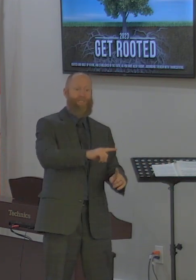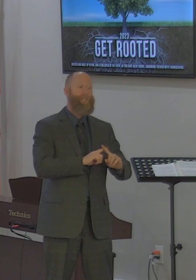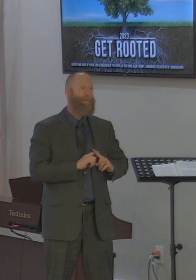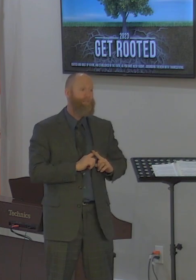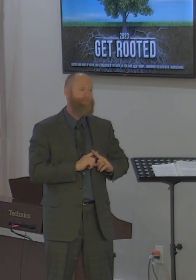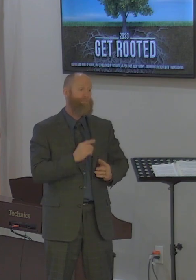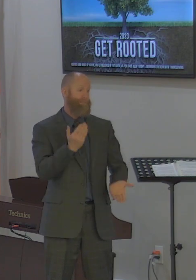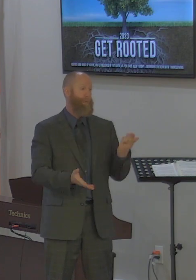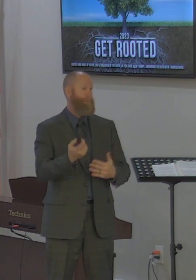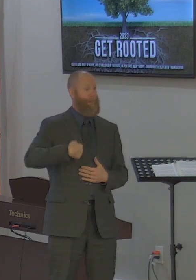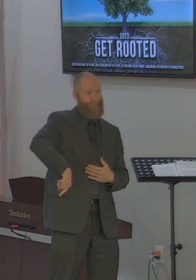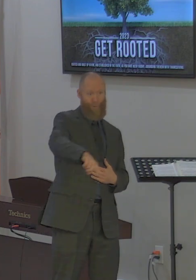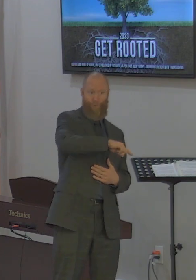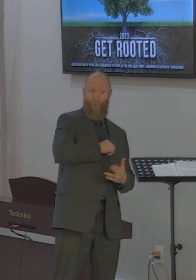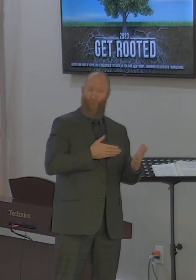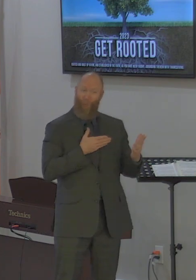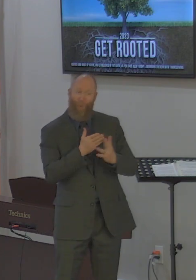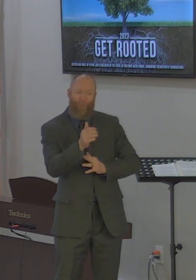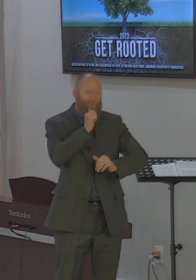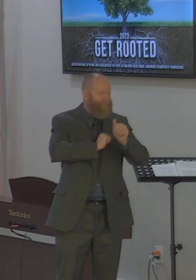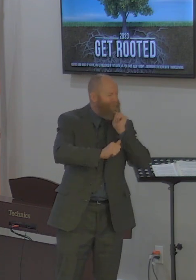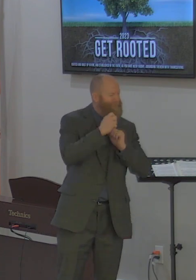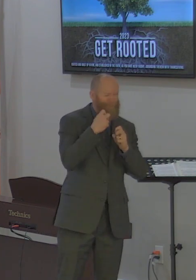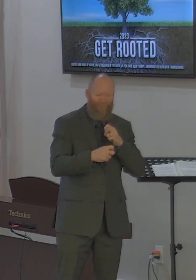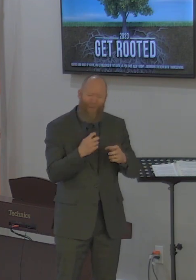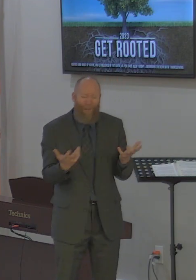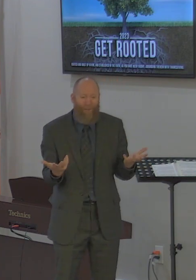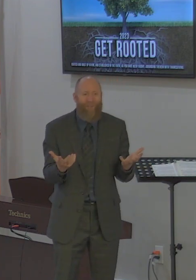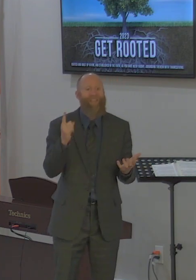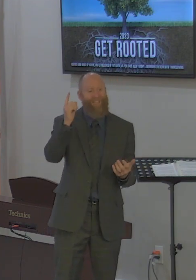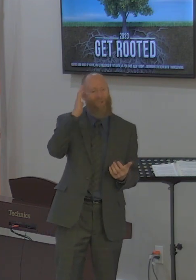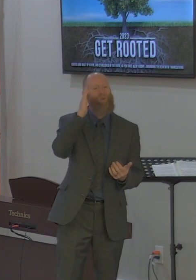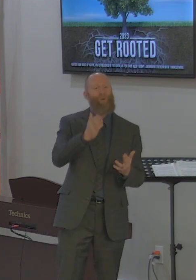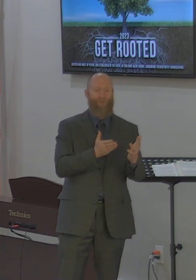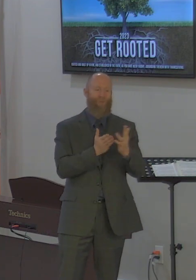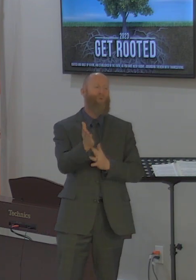And if you have faith in God, He's going to take you through to the other side.